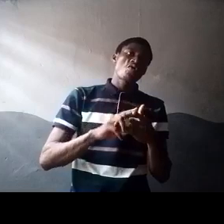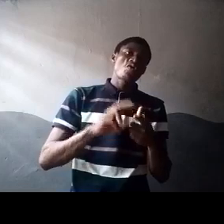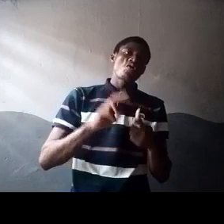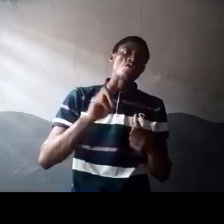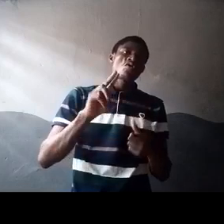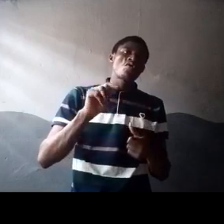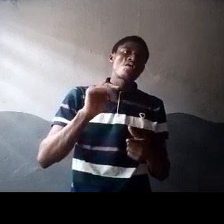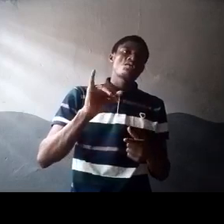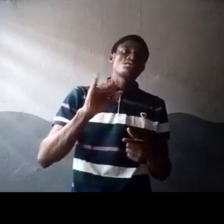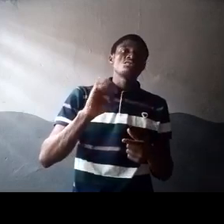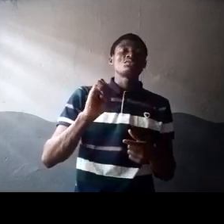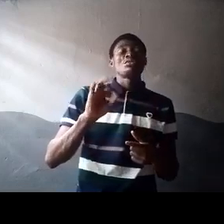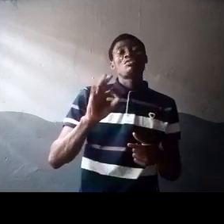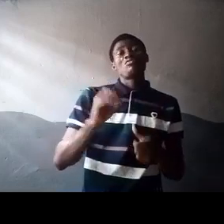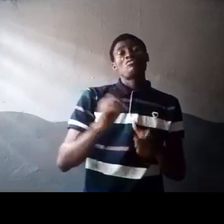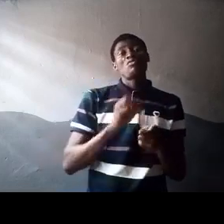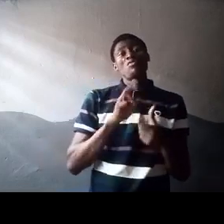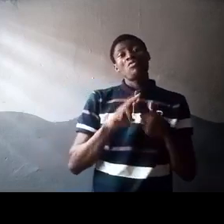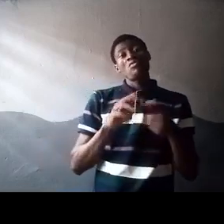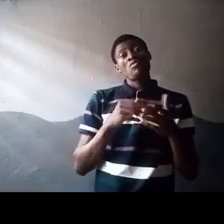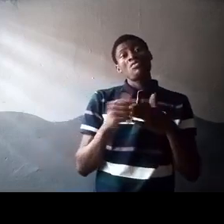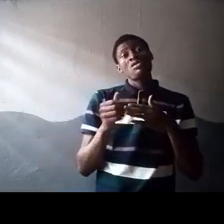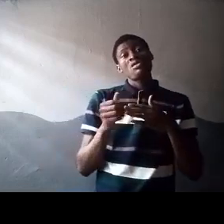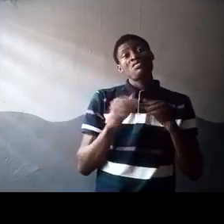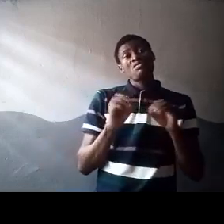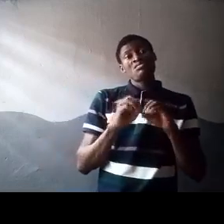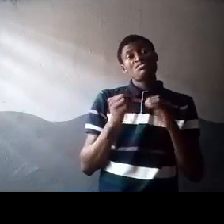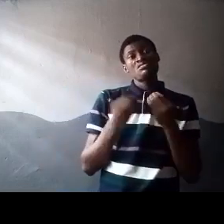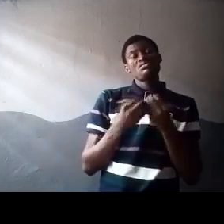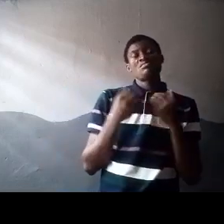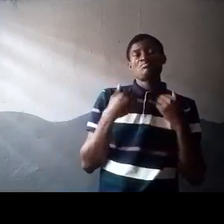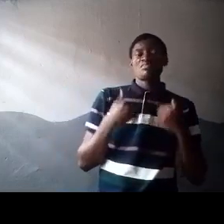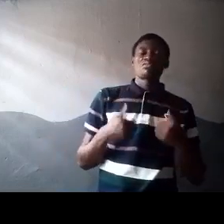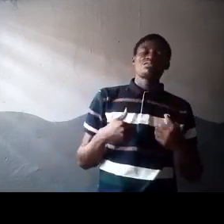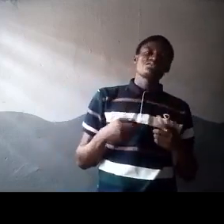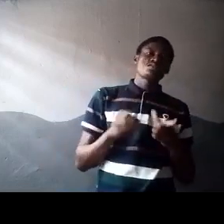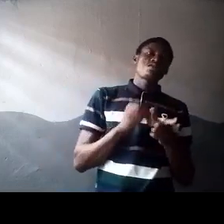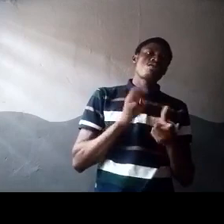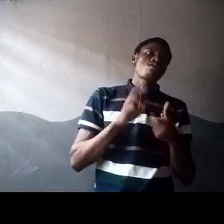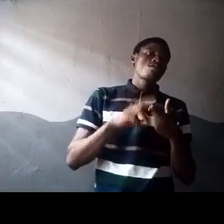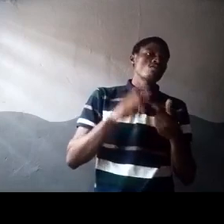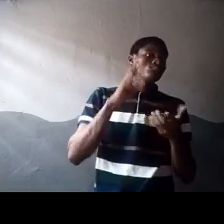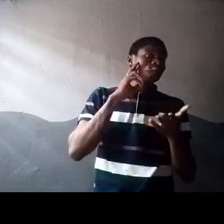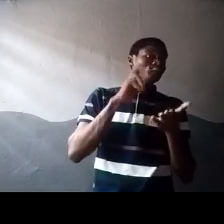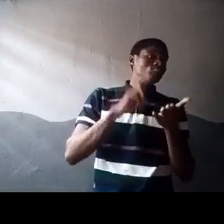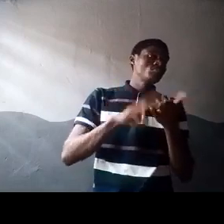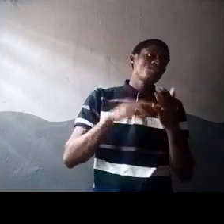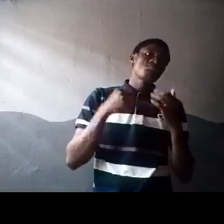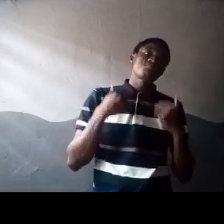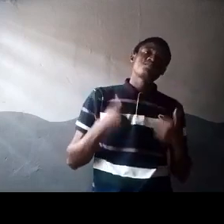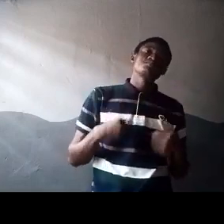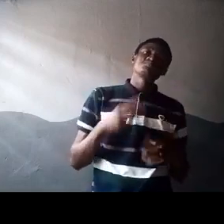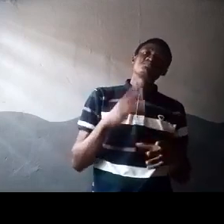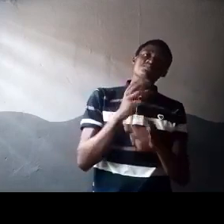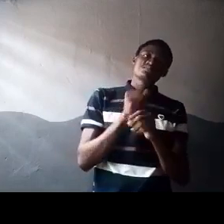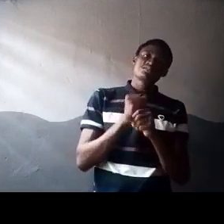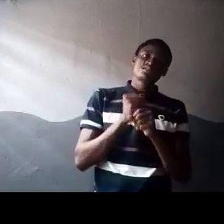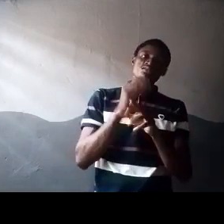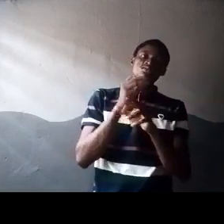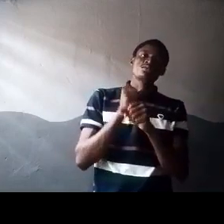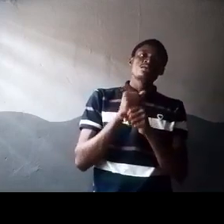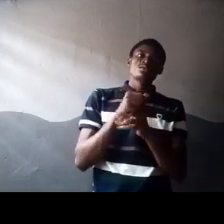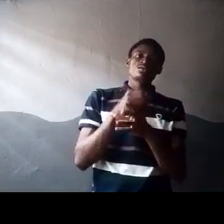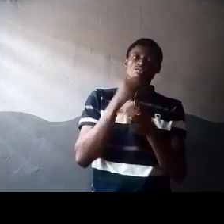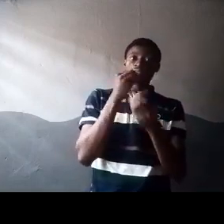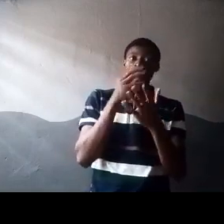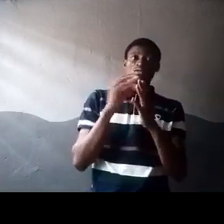organization or research body that you're getting your information from. According to the Lancet